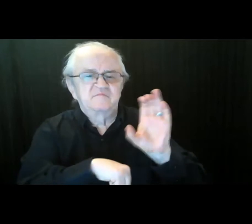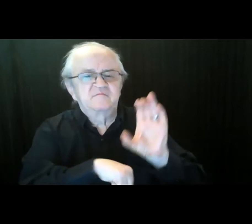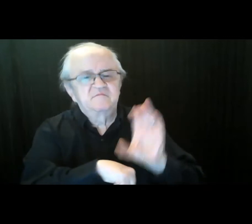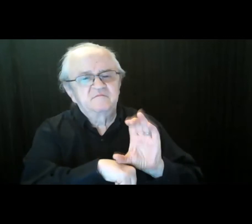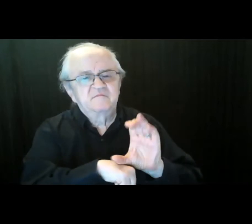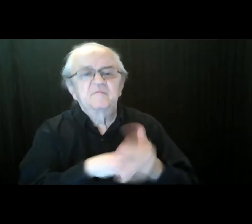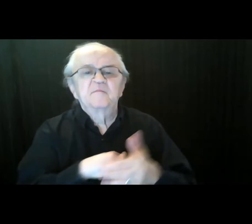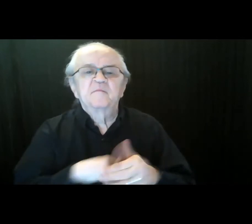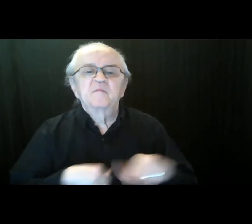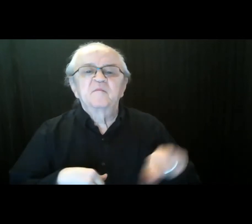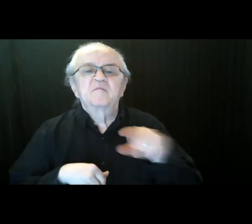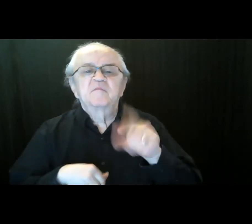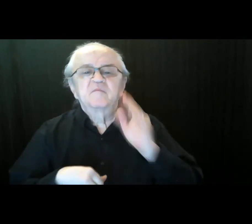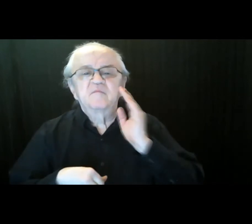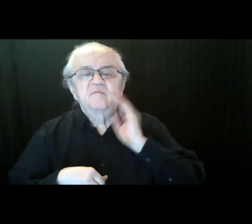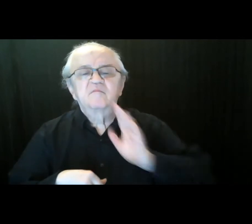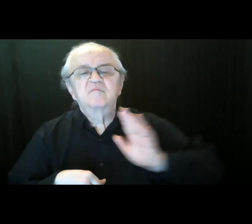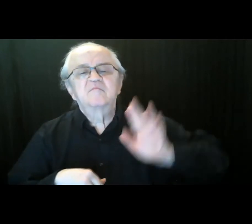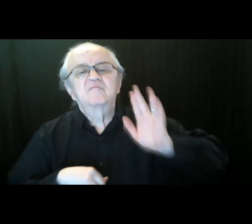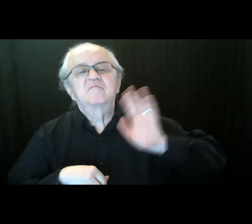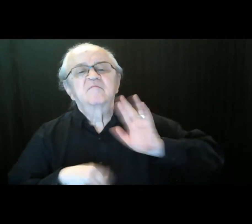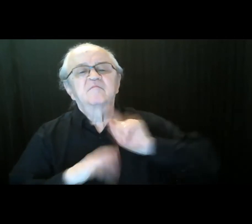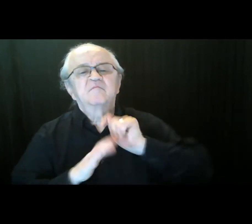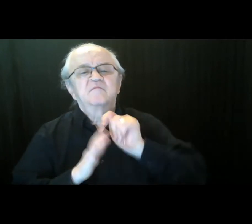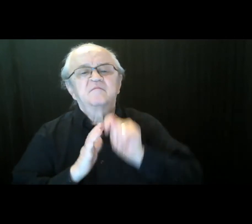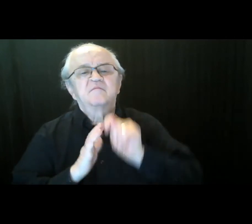in Victorian England, there were no